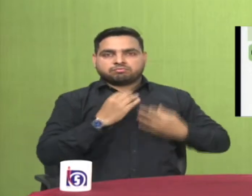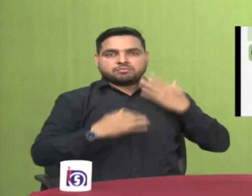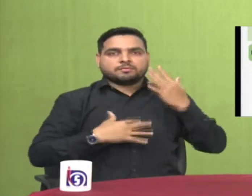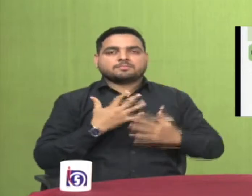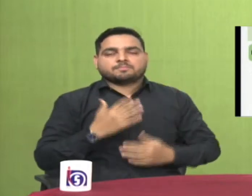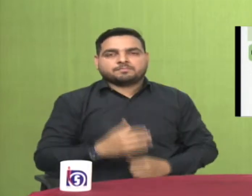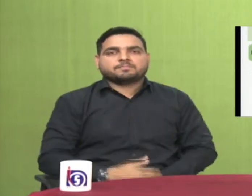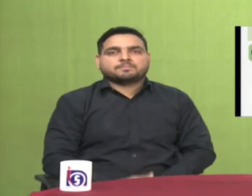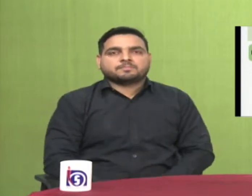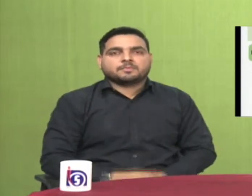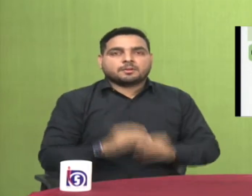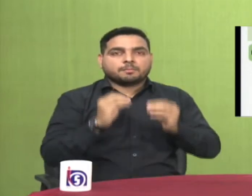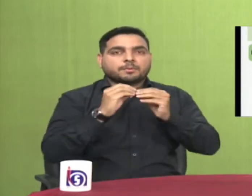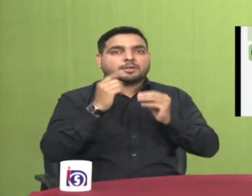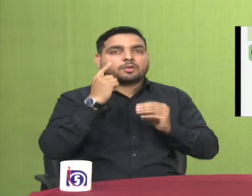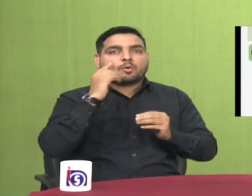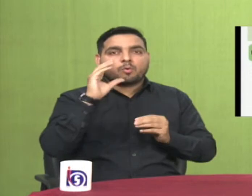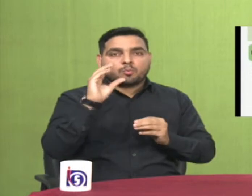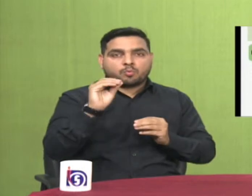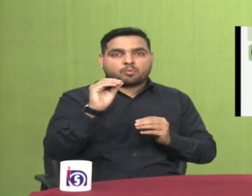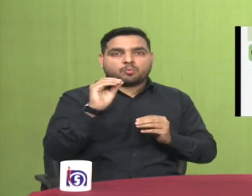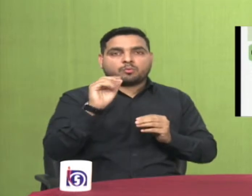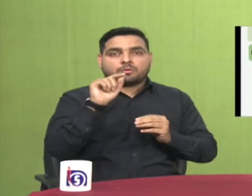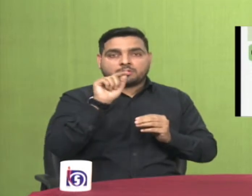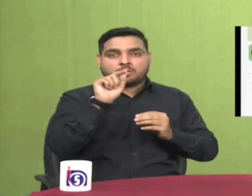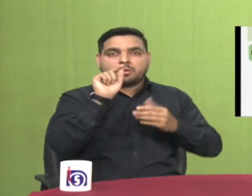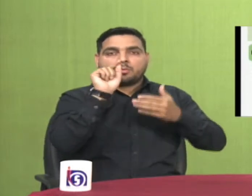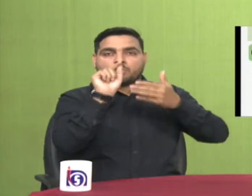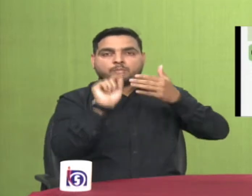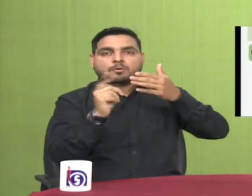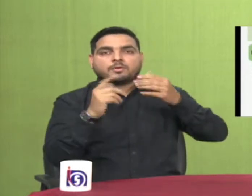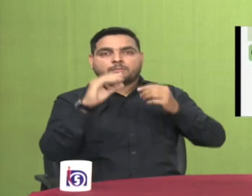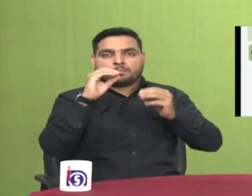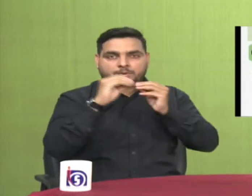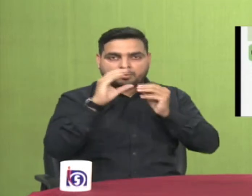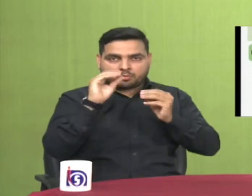There are 3 types of development. First is biological process,